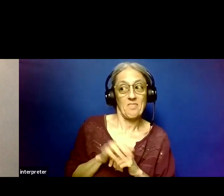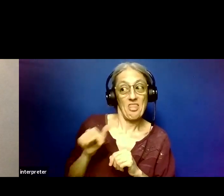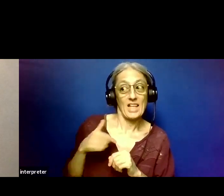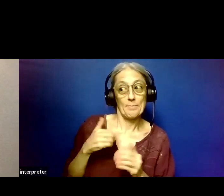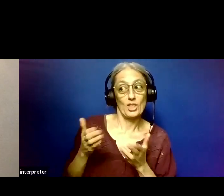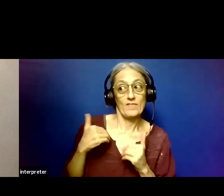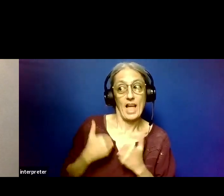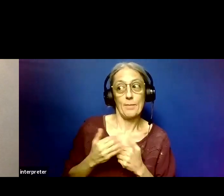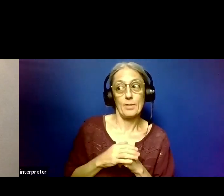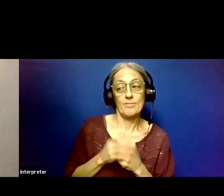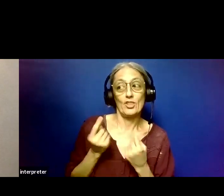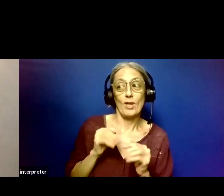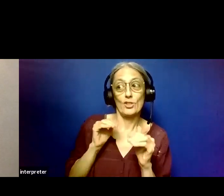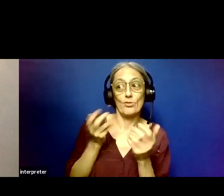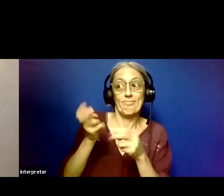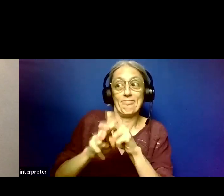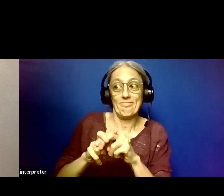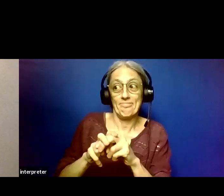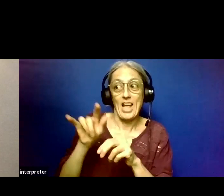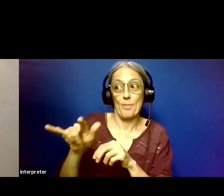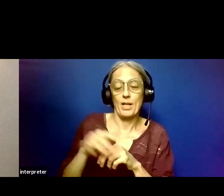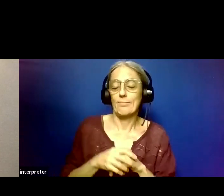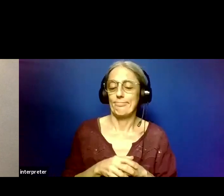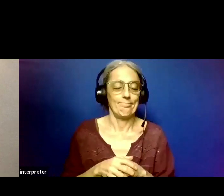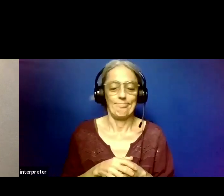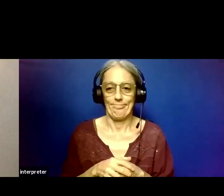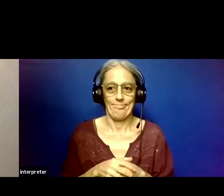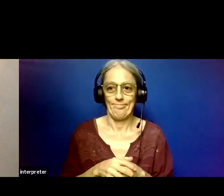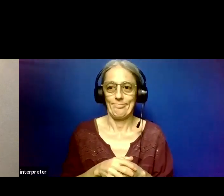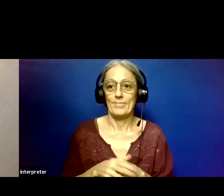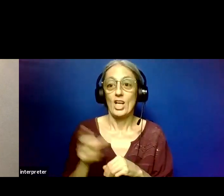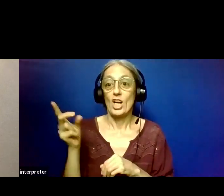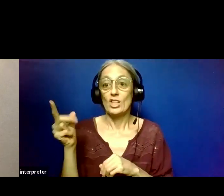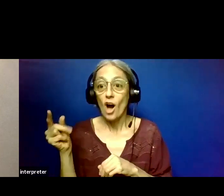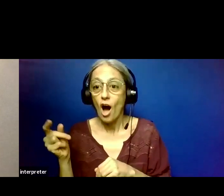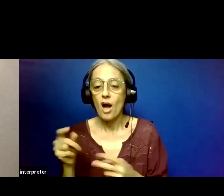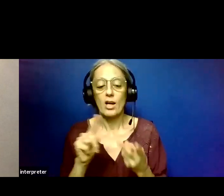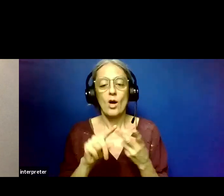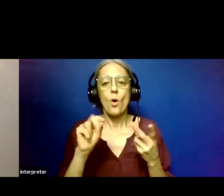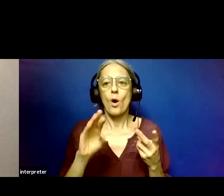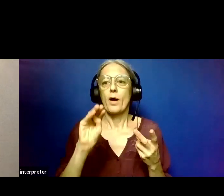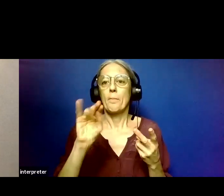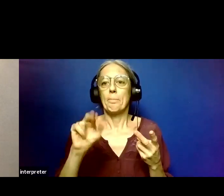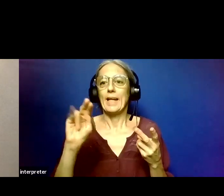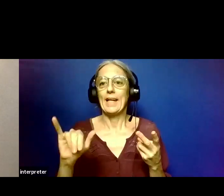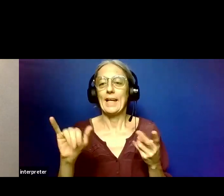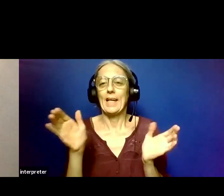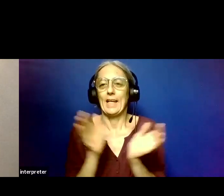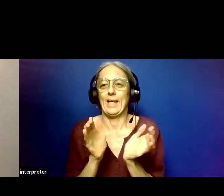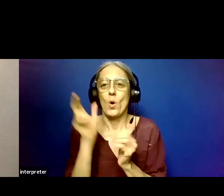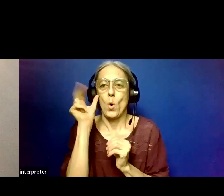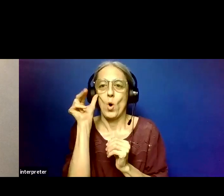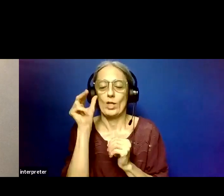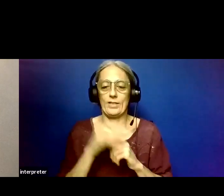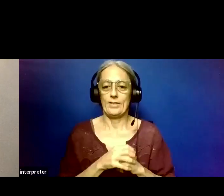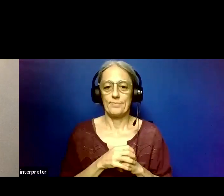animal, it's not. It must be a dog or a miniature horse. There are two questions